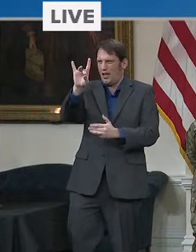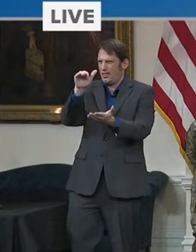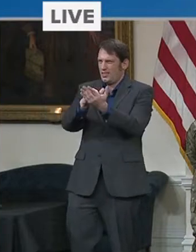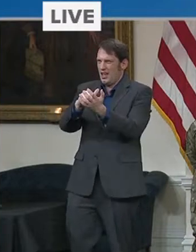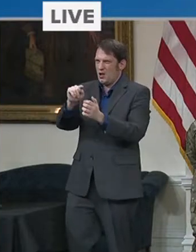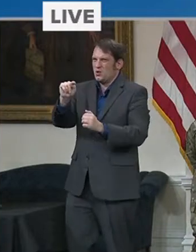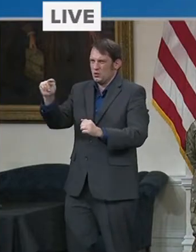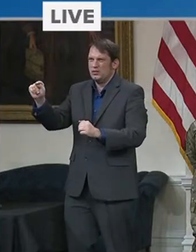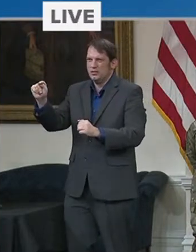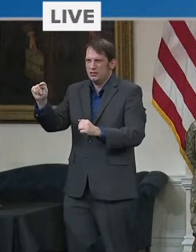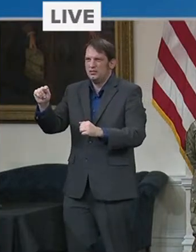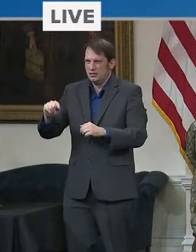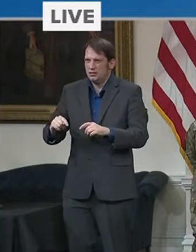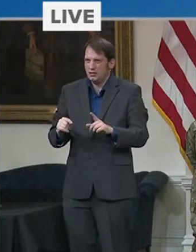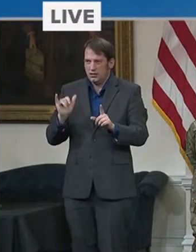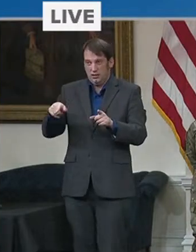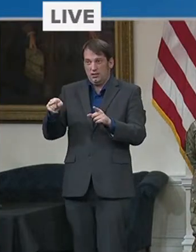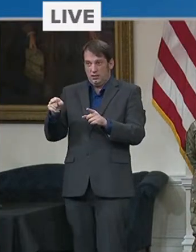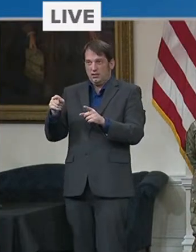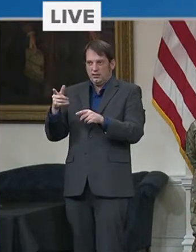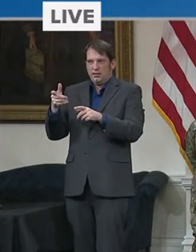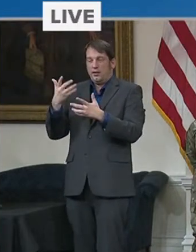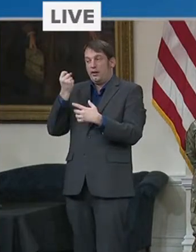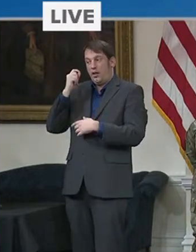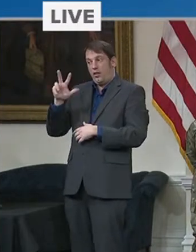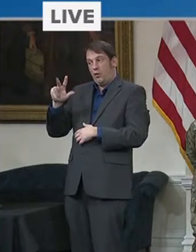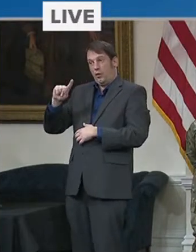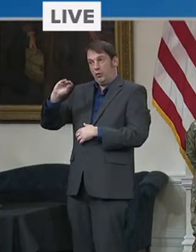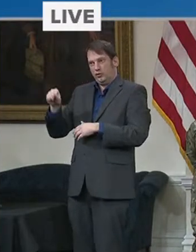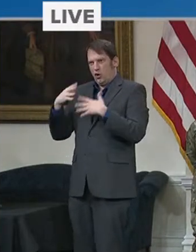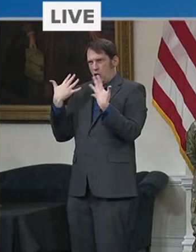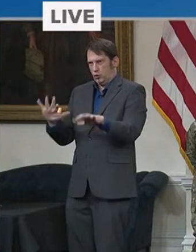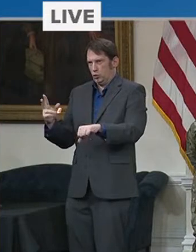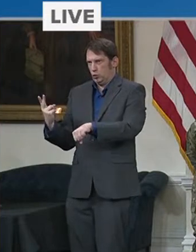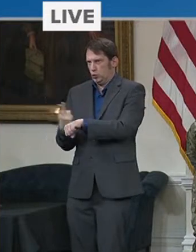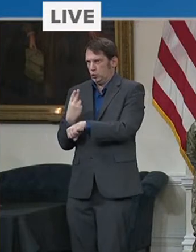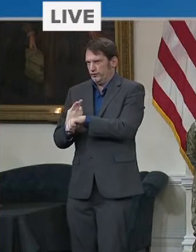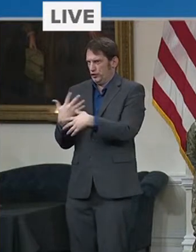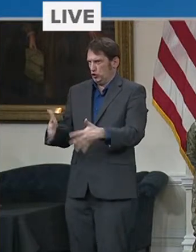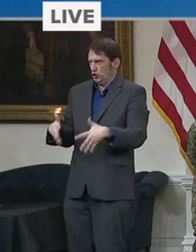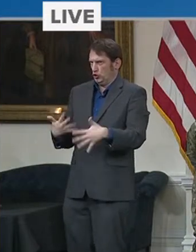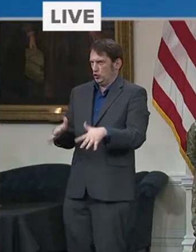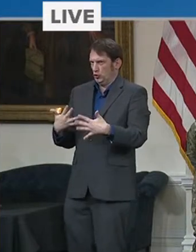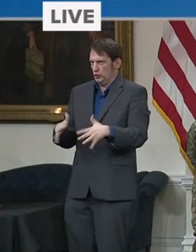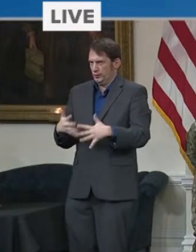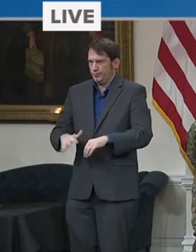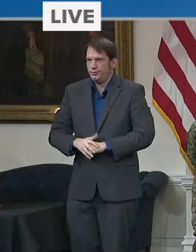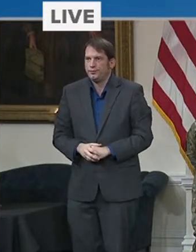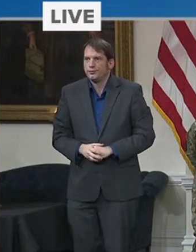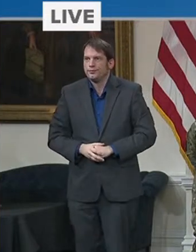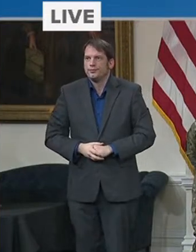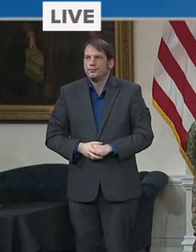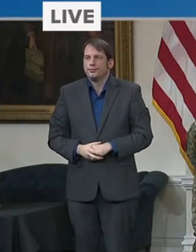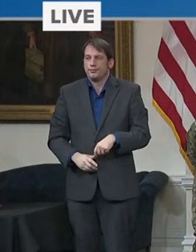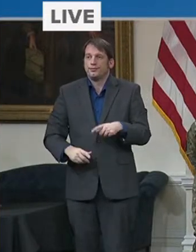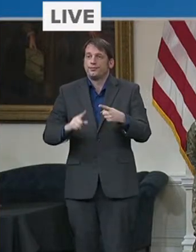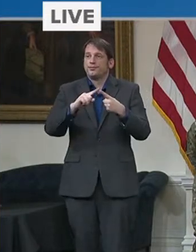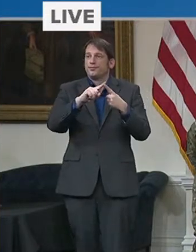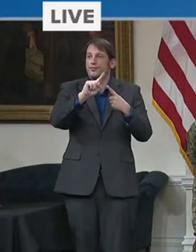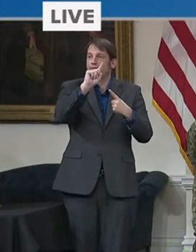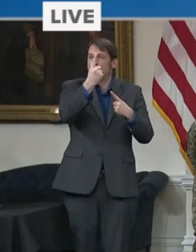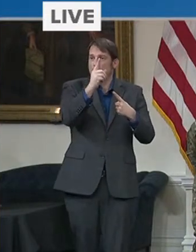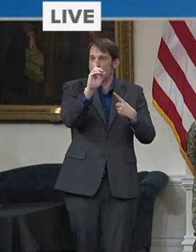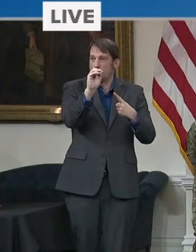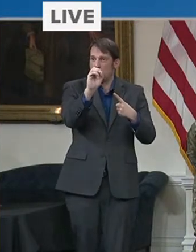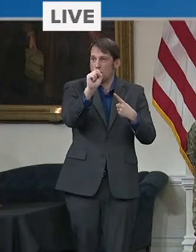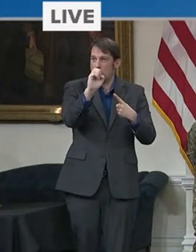those have already been utilized. Now, these obviously can only be administered within